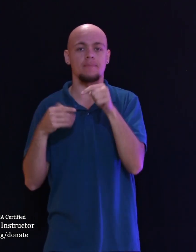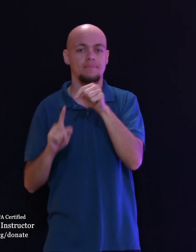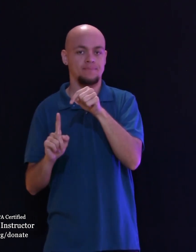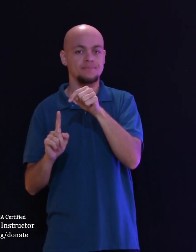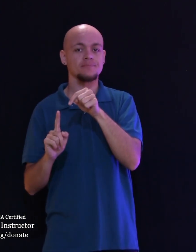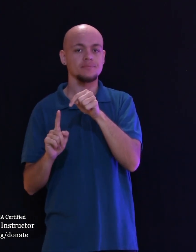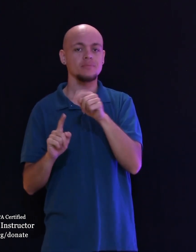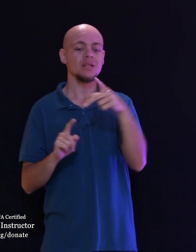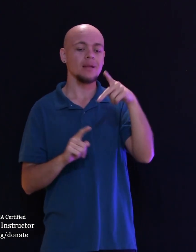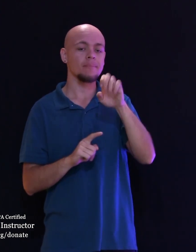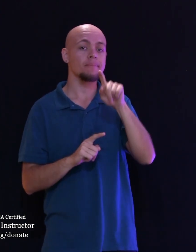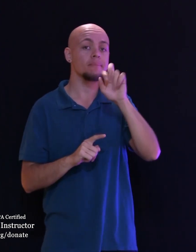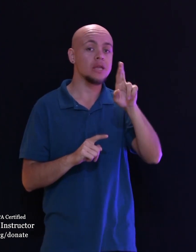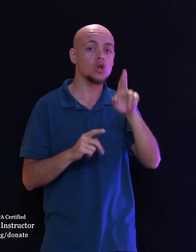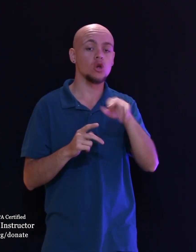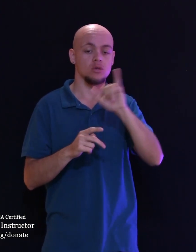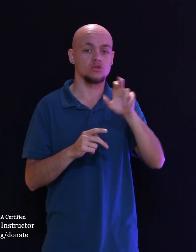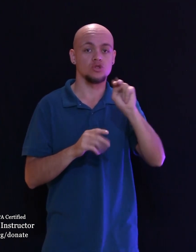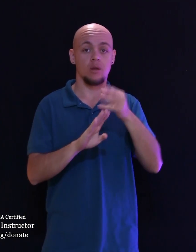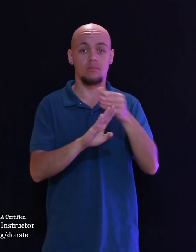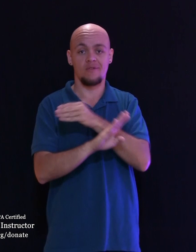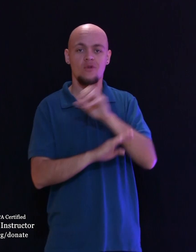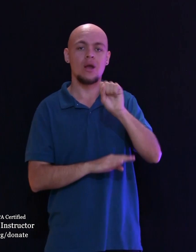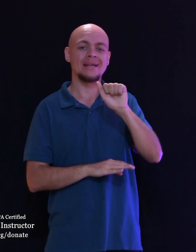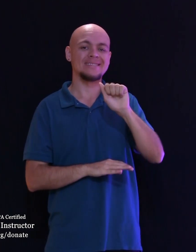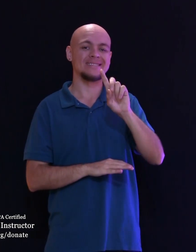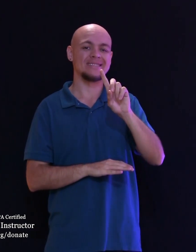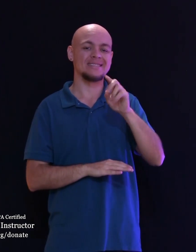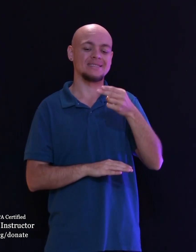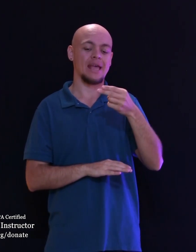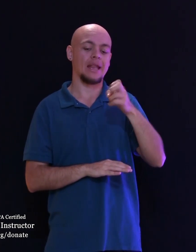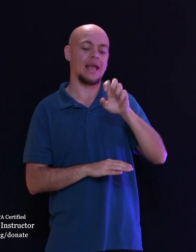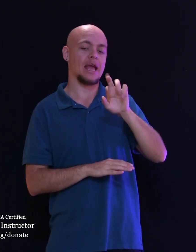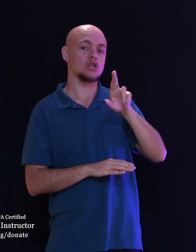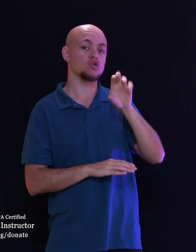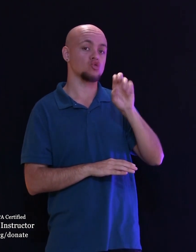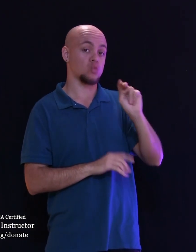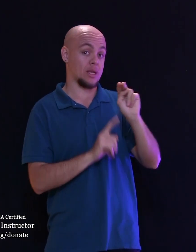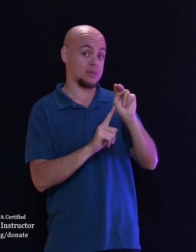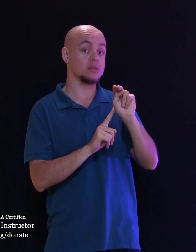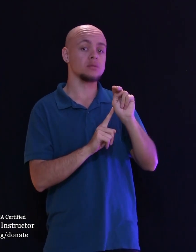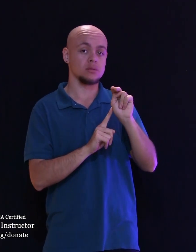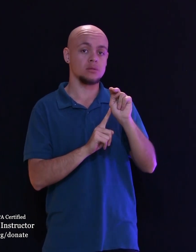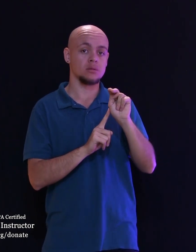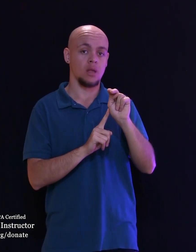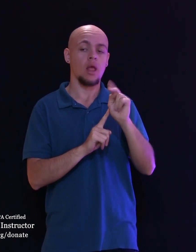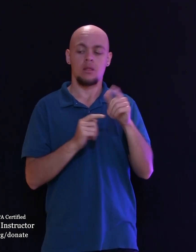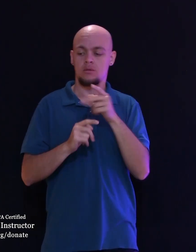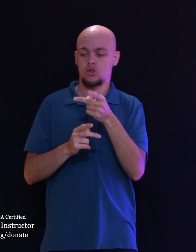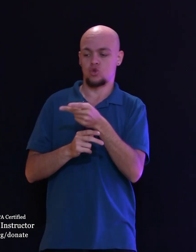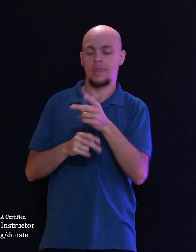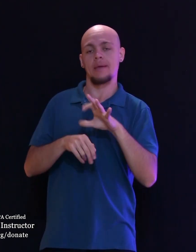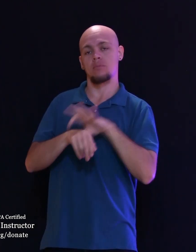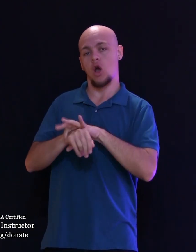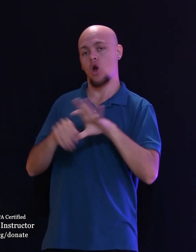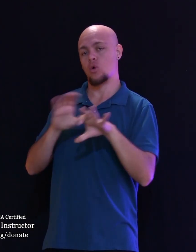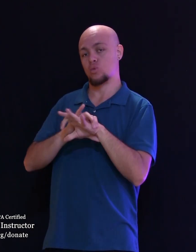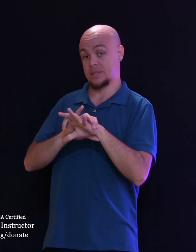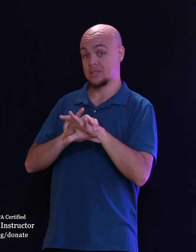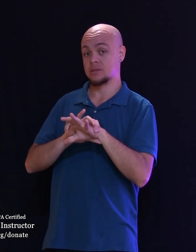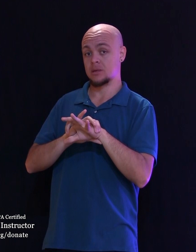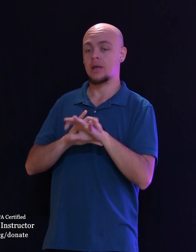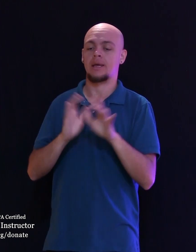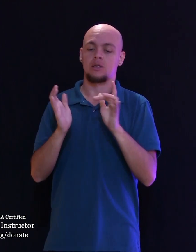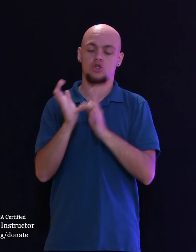John arrested. Now, in Jesus' time, in the Roman Empire, the Jewish people had their own courts and their own little police